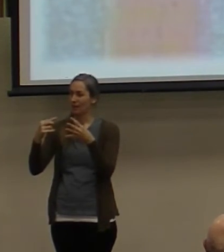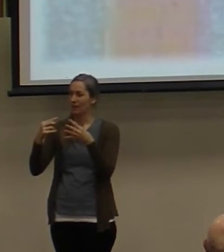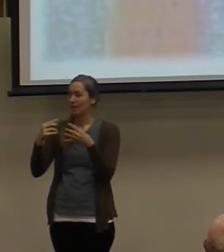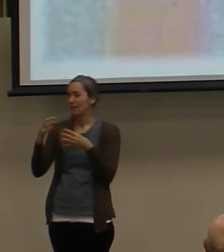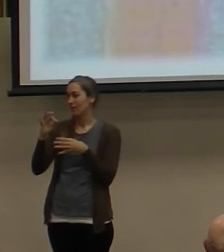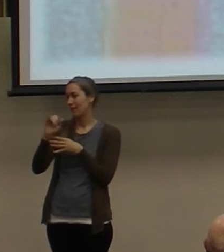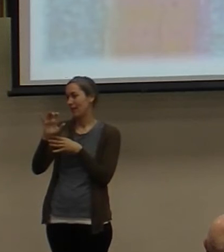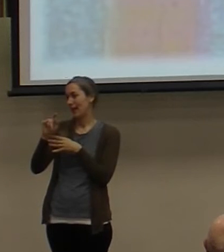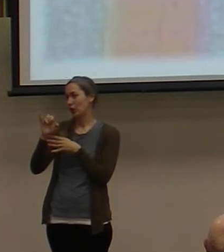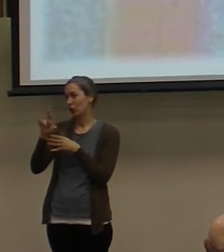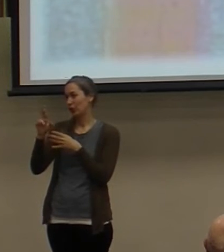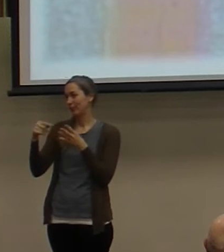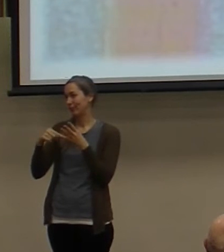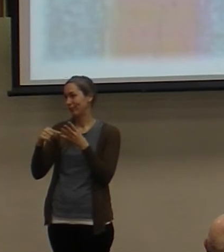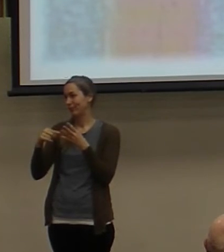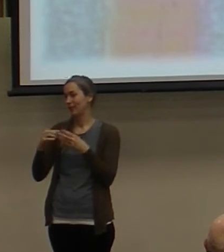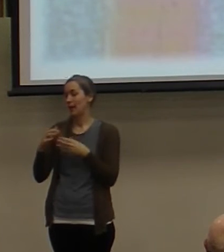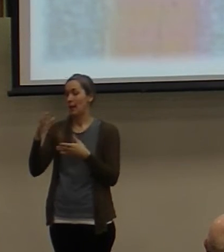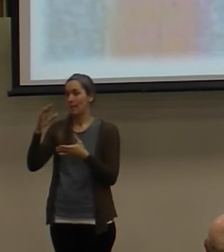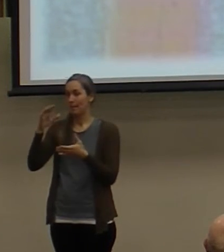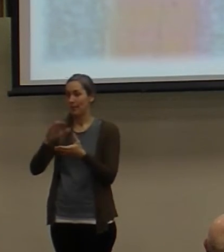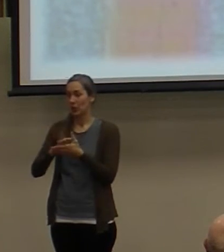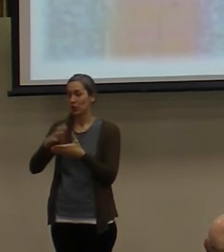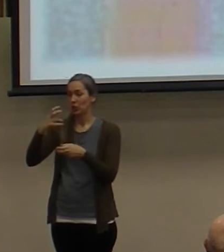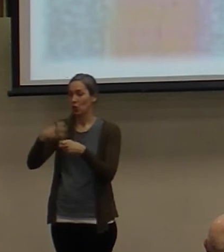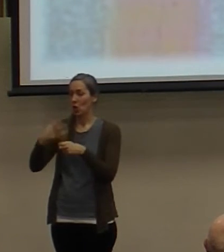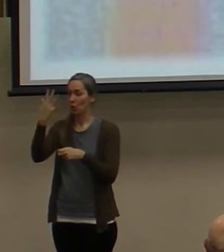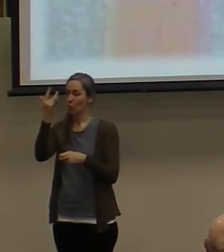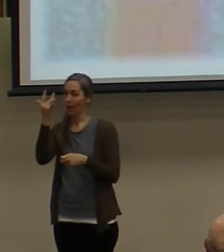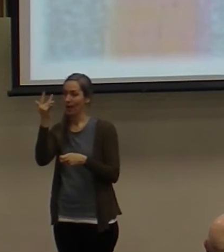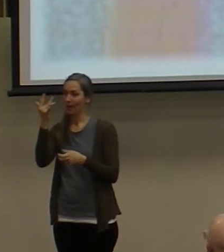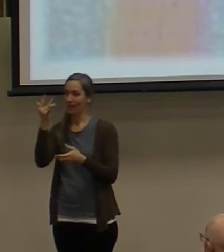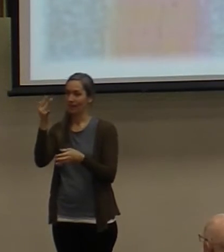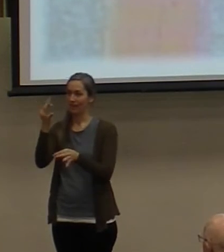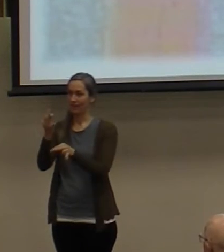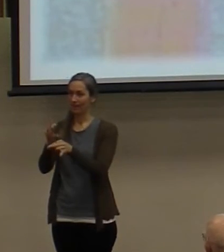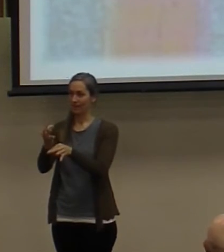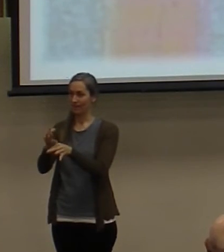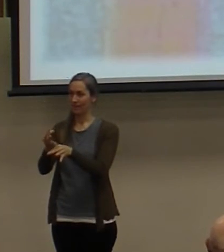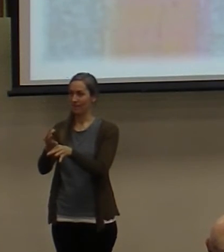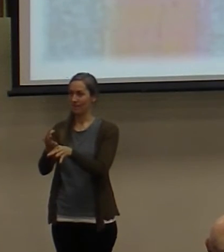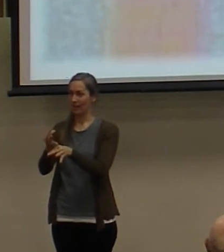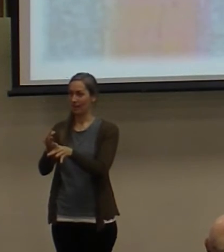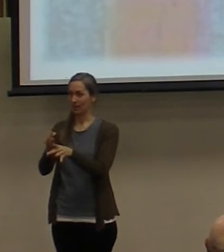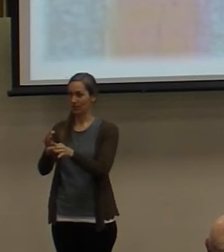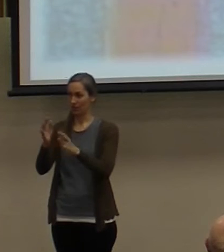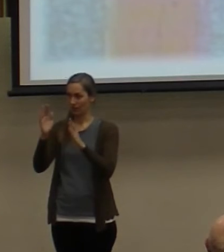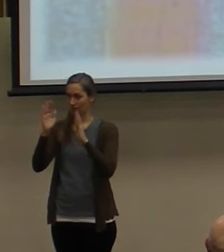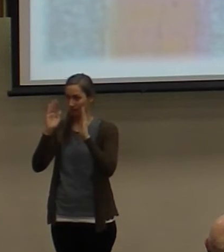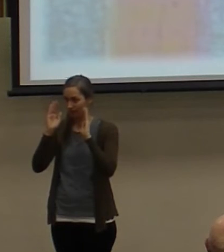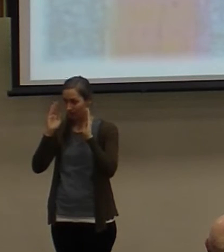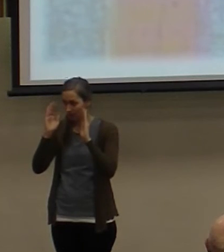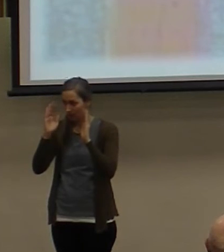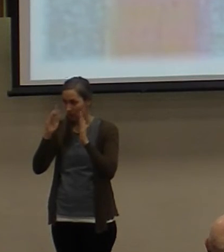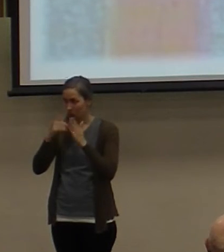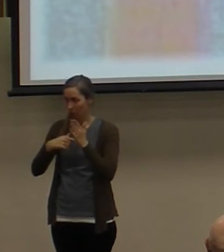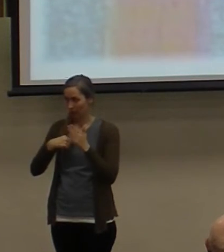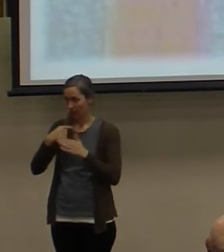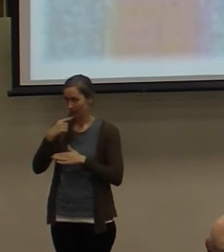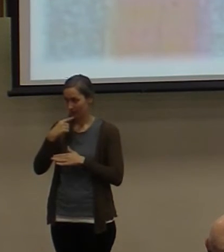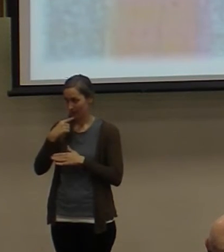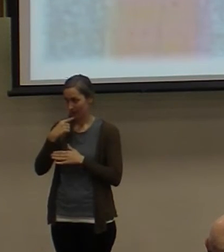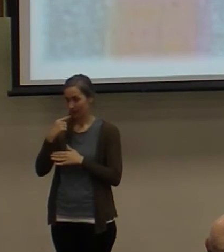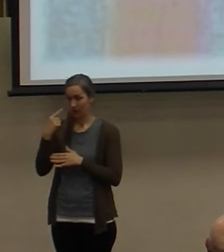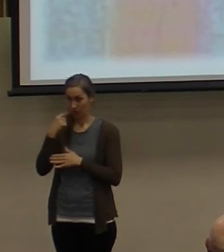is hard because of the faith factor. You need to listen closely to what I'm about to say. You need to hear